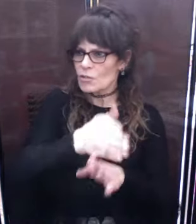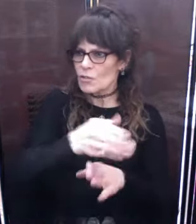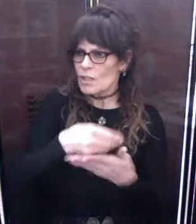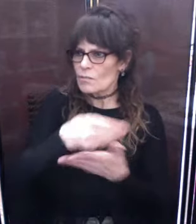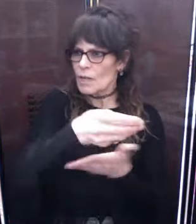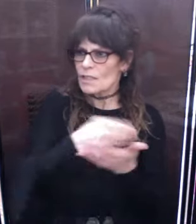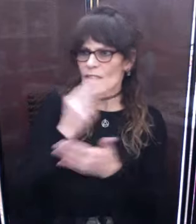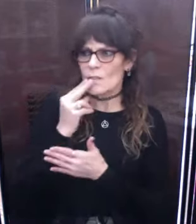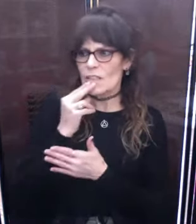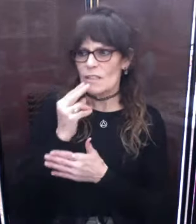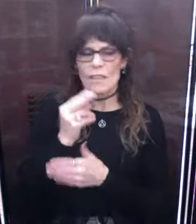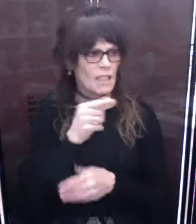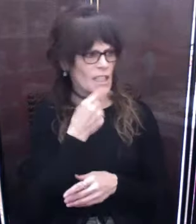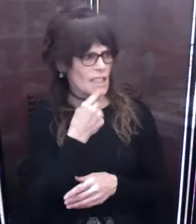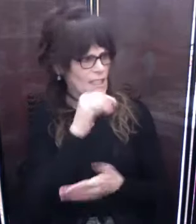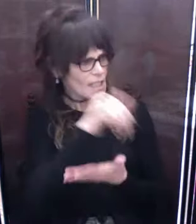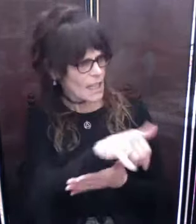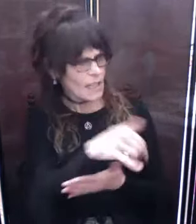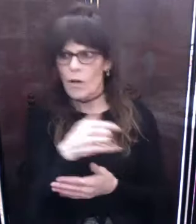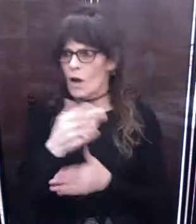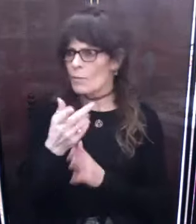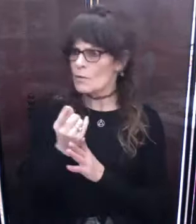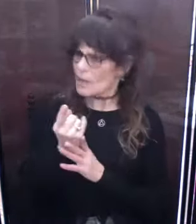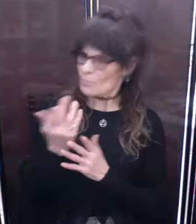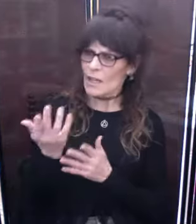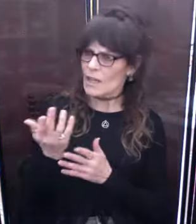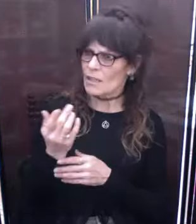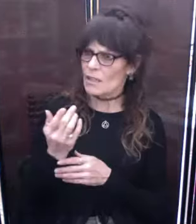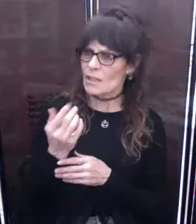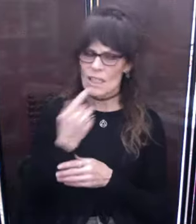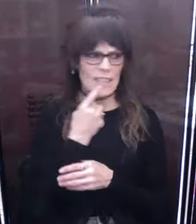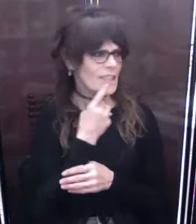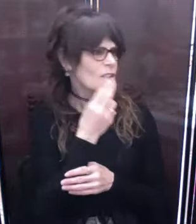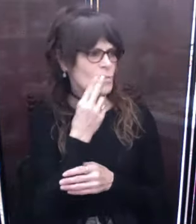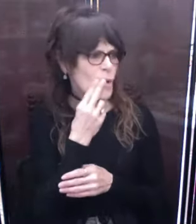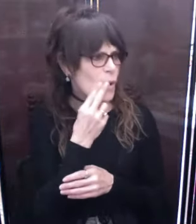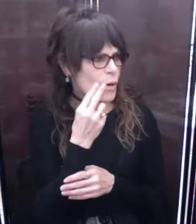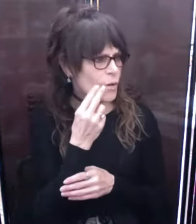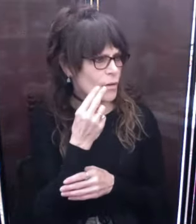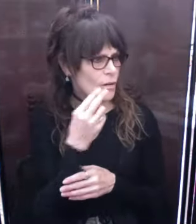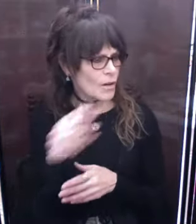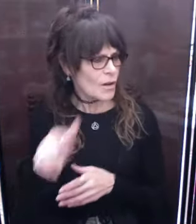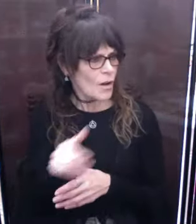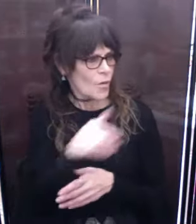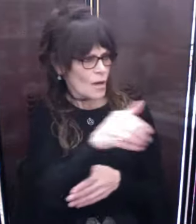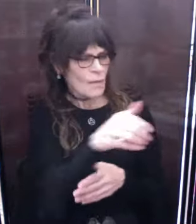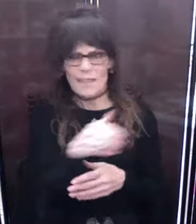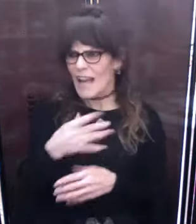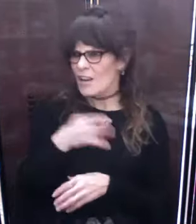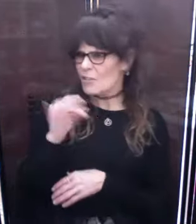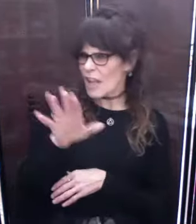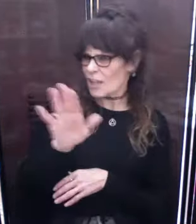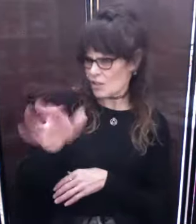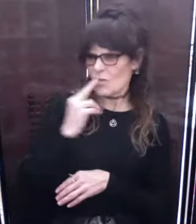well, I'll be right back. And he said, just smoke one of mine. And I said, I don't like yours. He smoked these non-filtered Pall